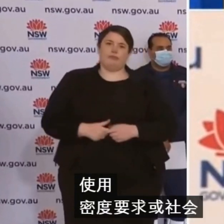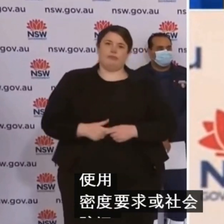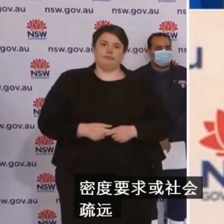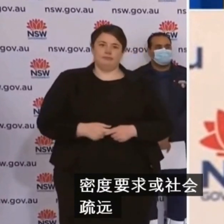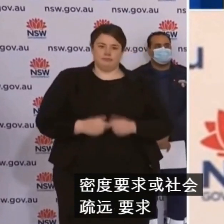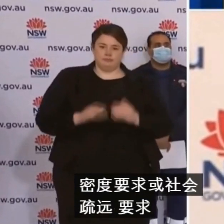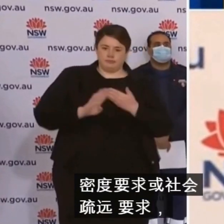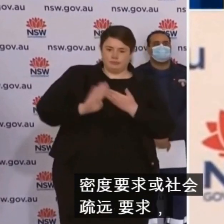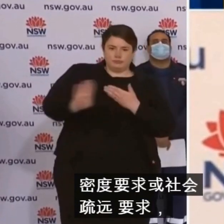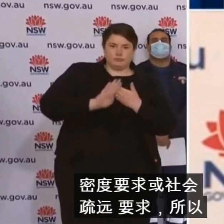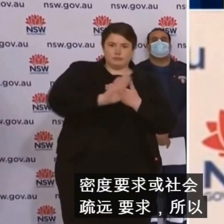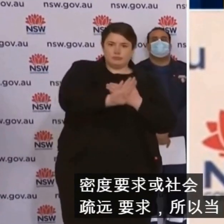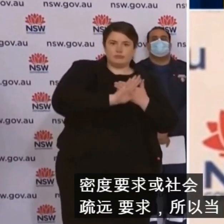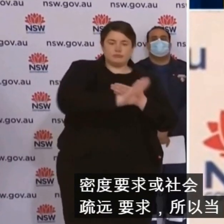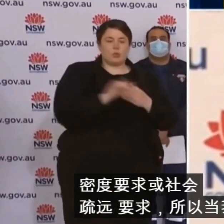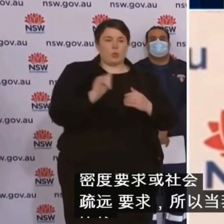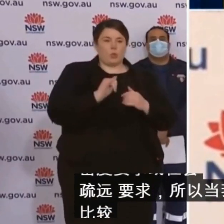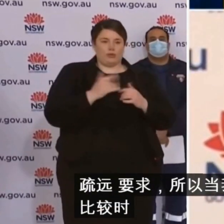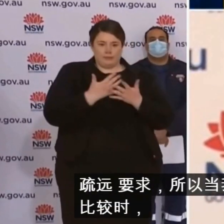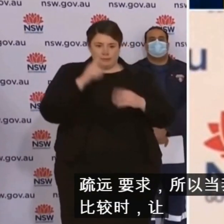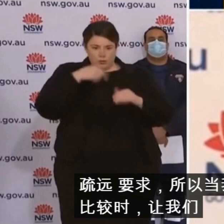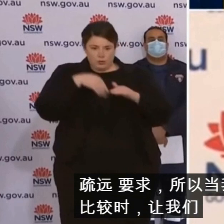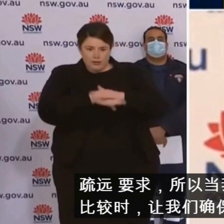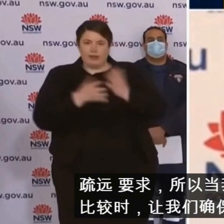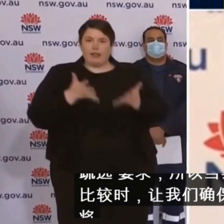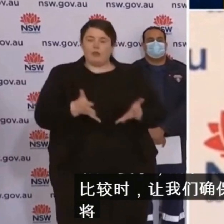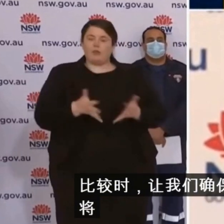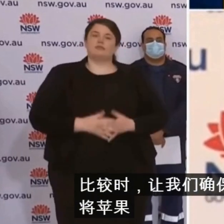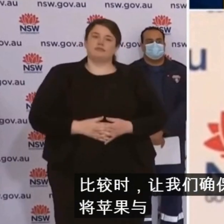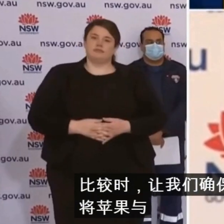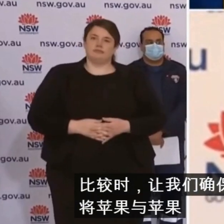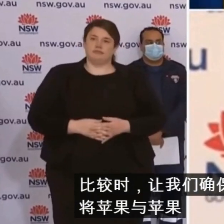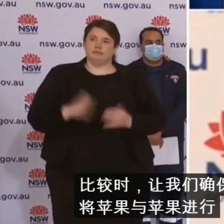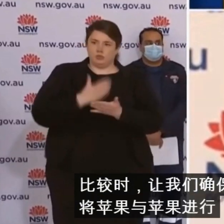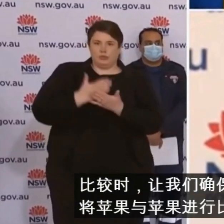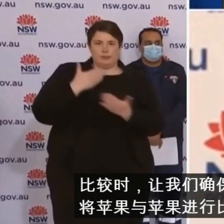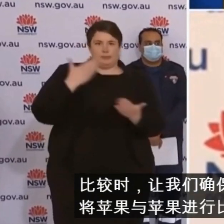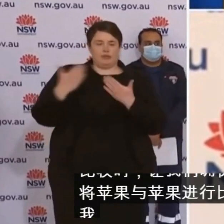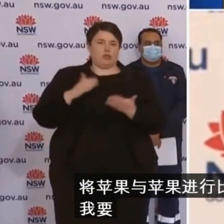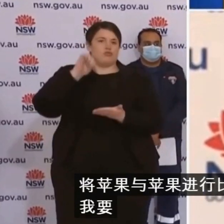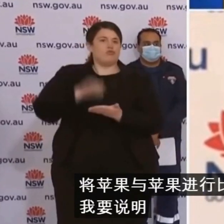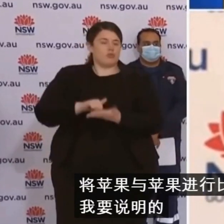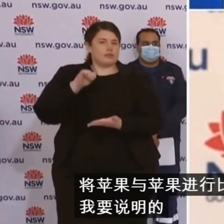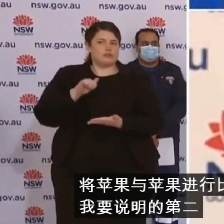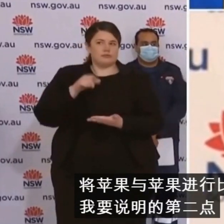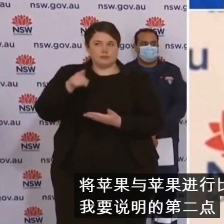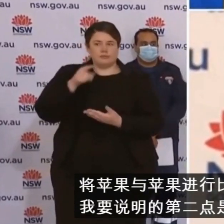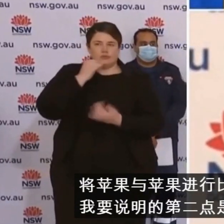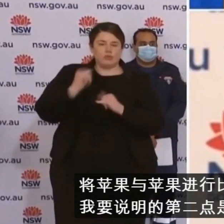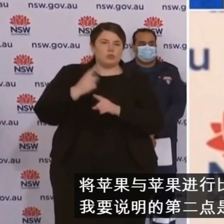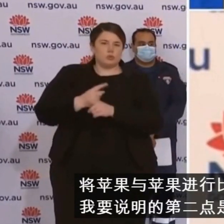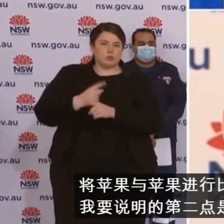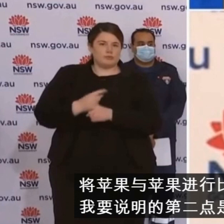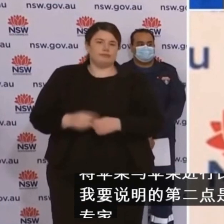requirements or social distancing requirements. So when we're comparing, let's make sure we're comparing apples to apples. And the second point I'll make is